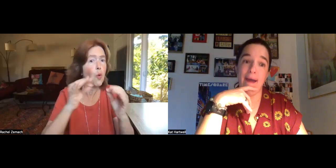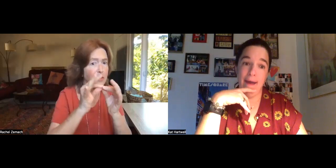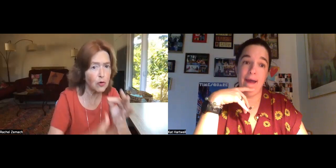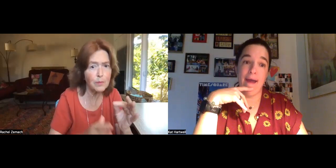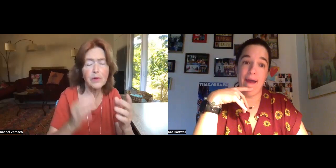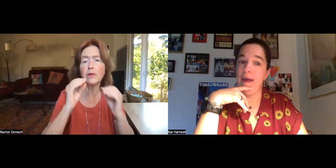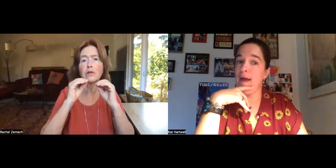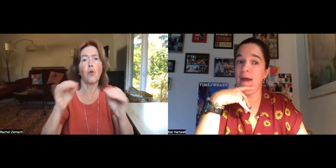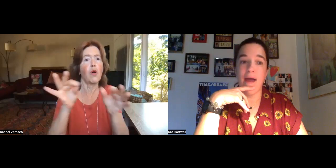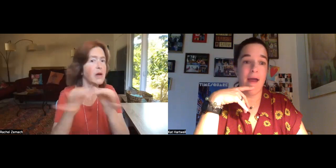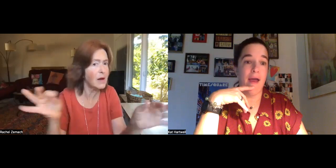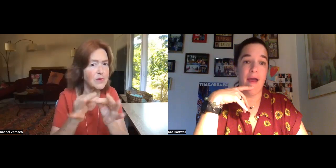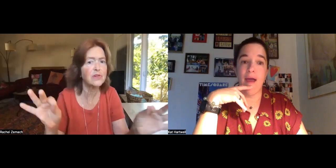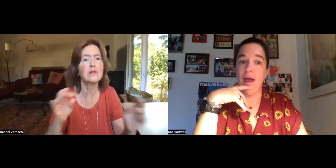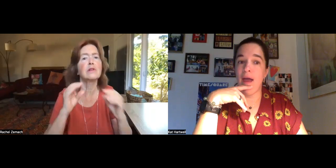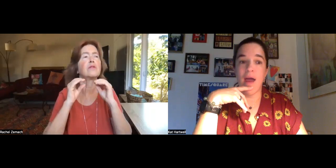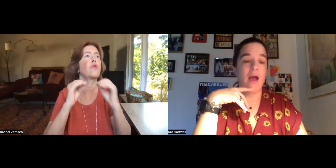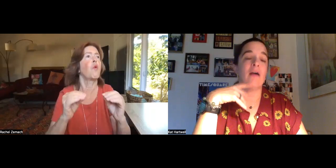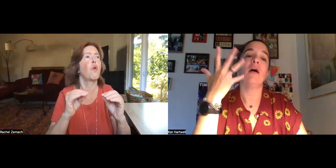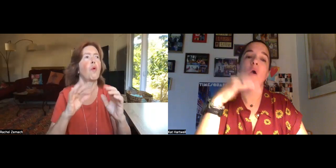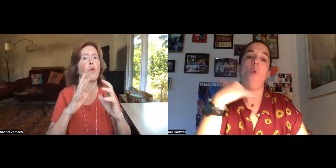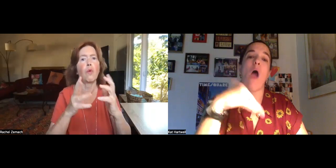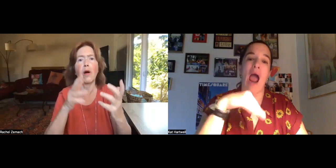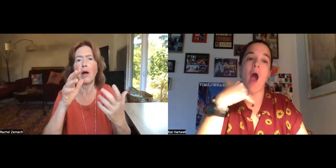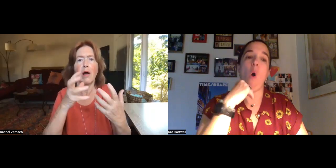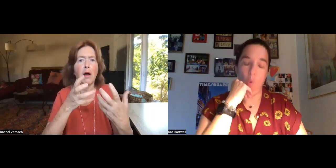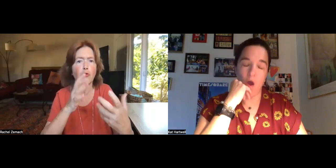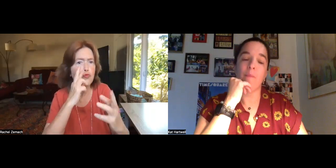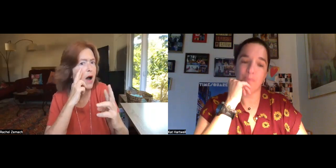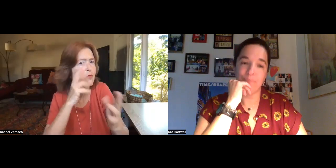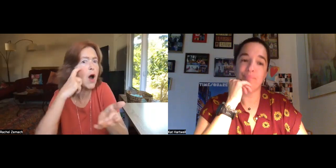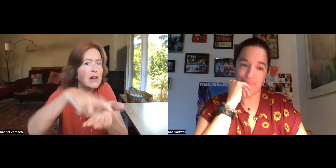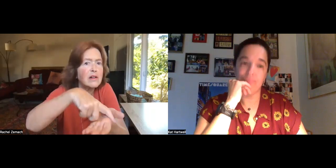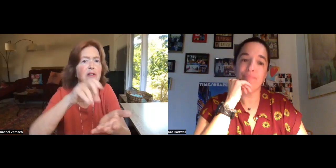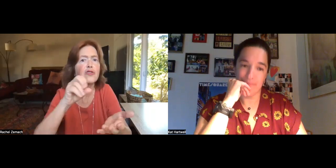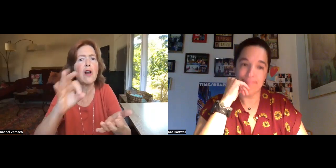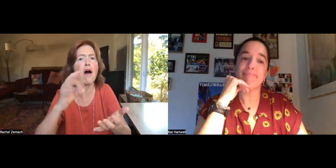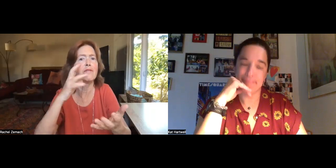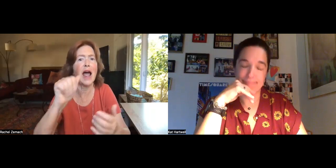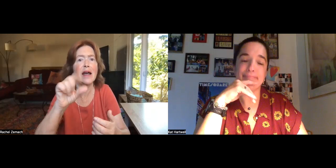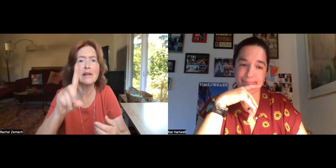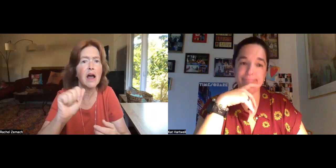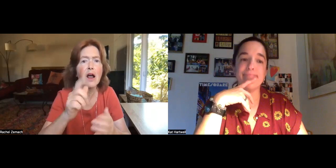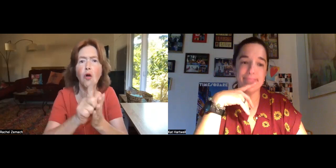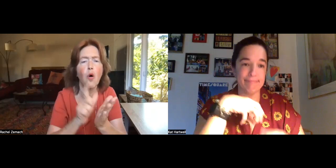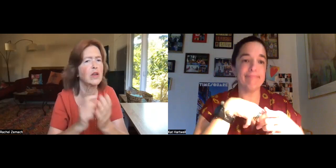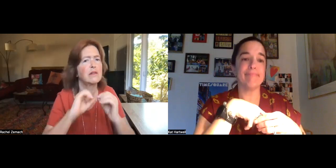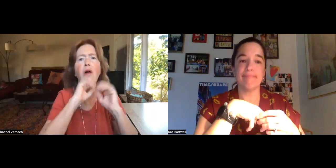Ah. Interpreters, no connections, no. Wow. Recognition of ADA laws,